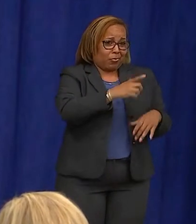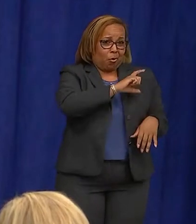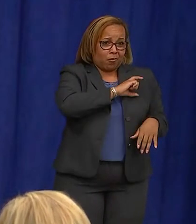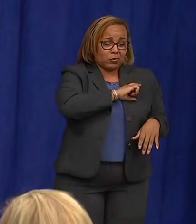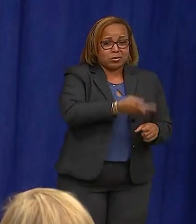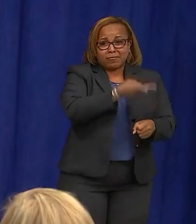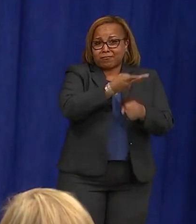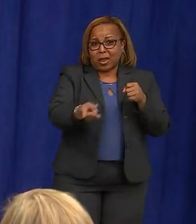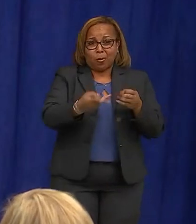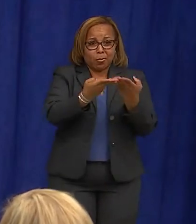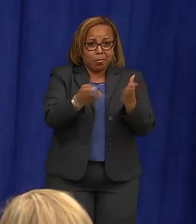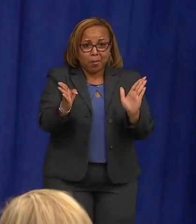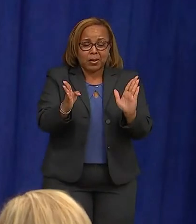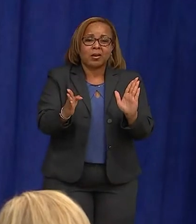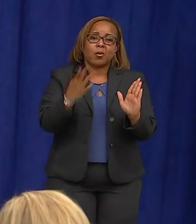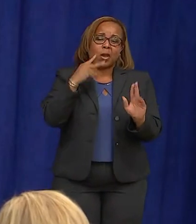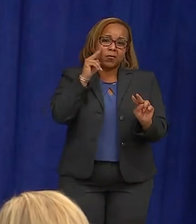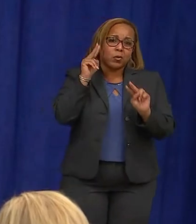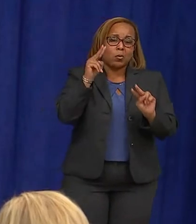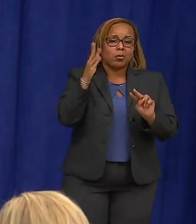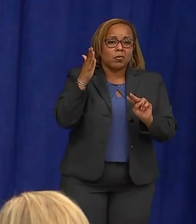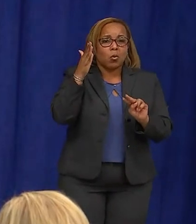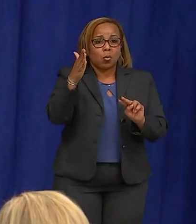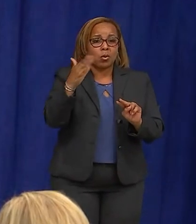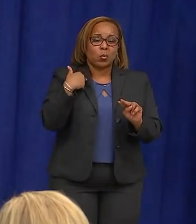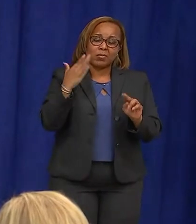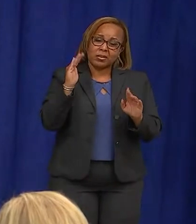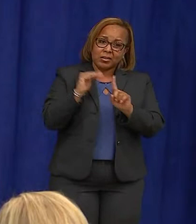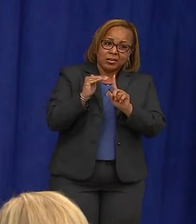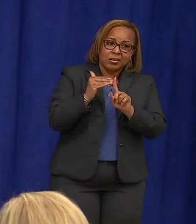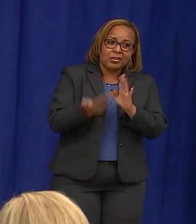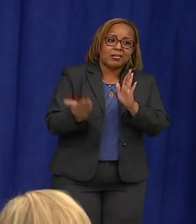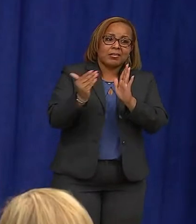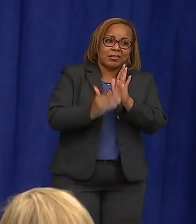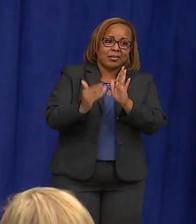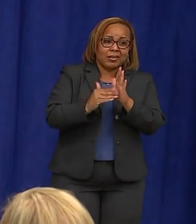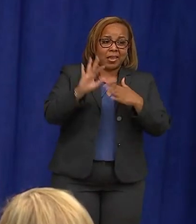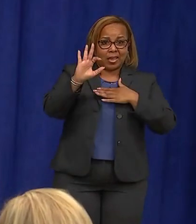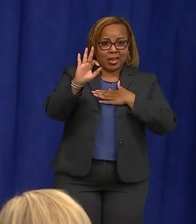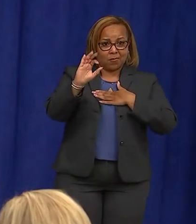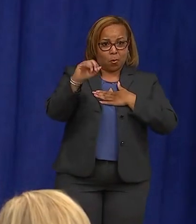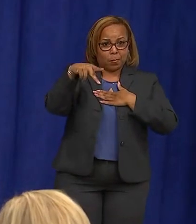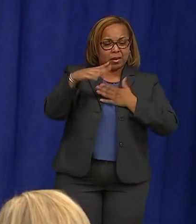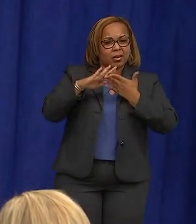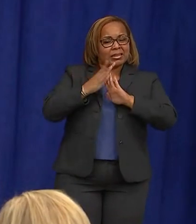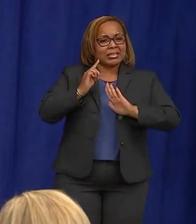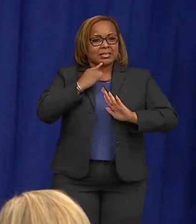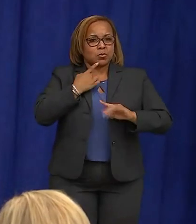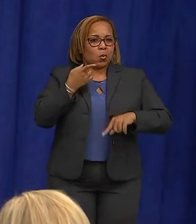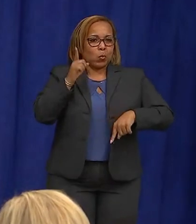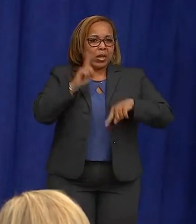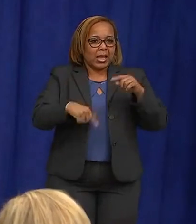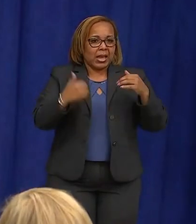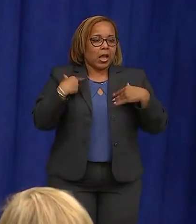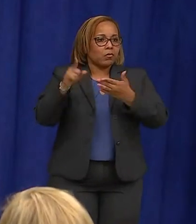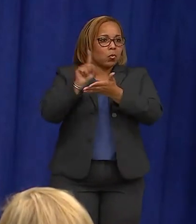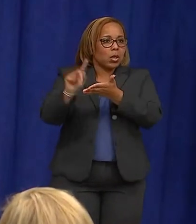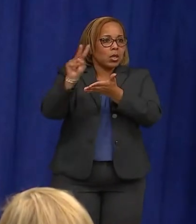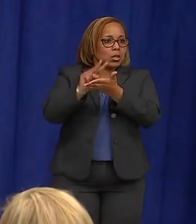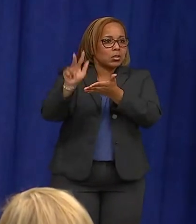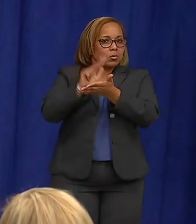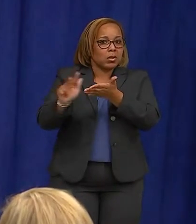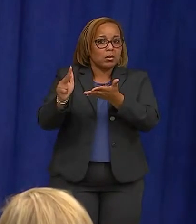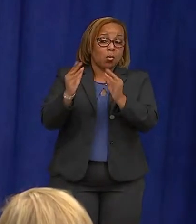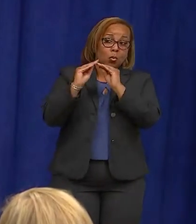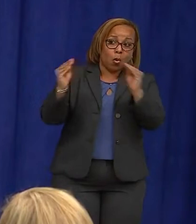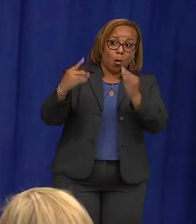got to move forward. We urge, as we have throughout this process, for the FOP to get serious. We can't keep having weeks and weeks where there's